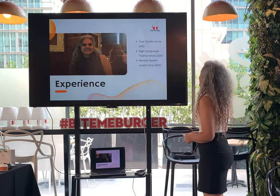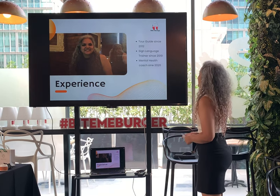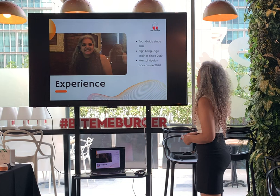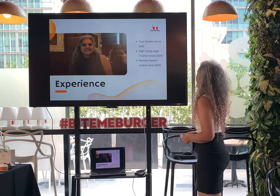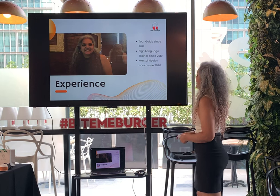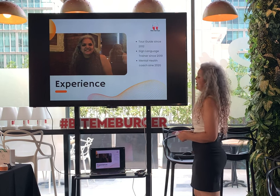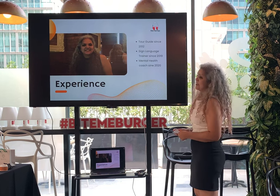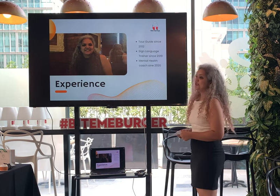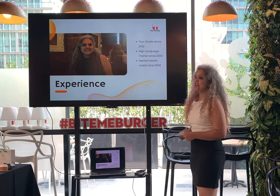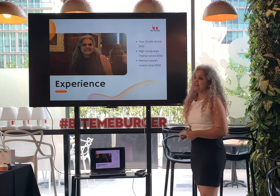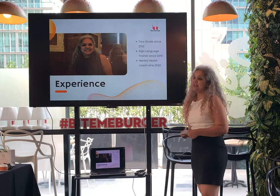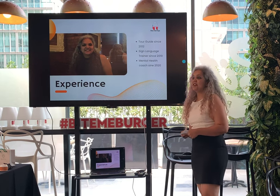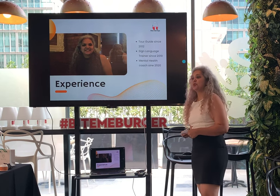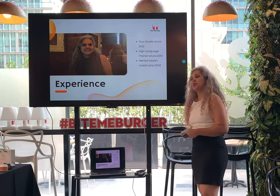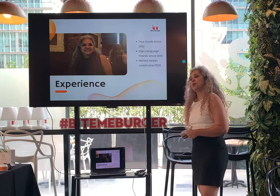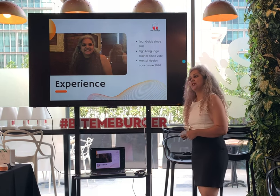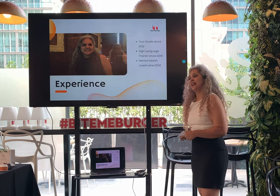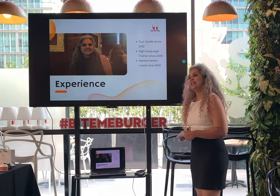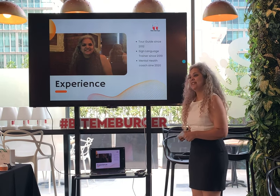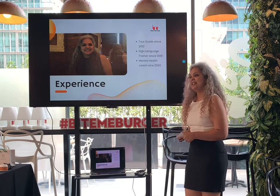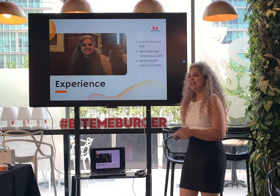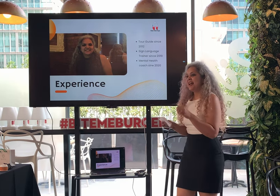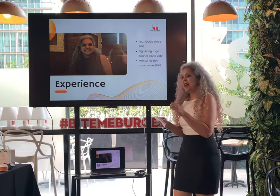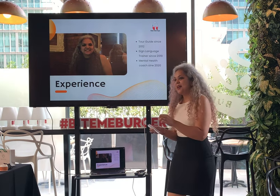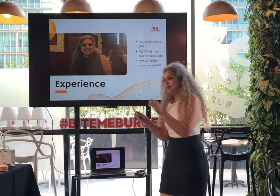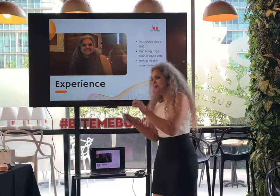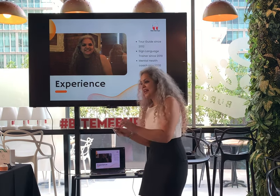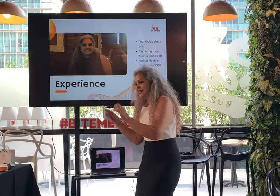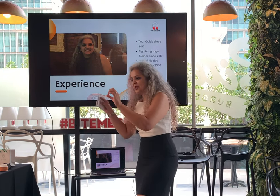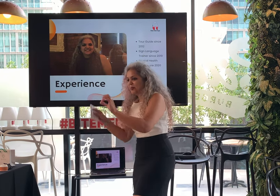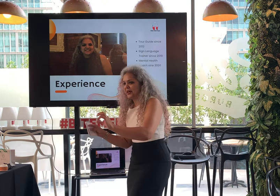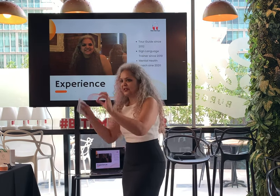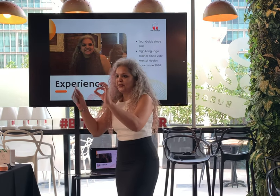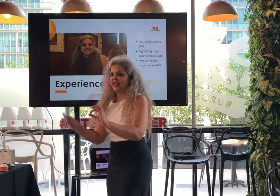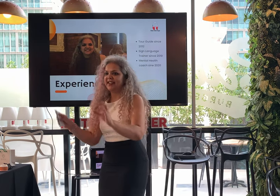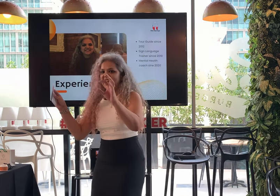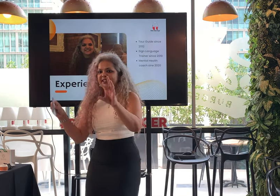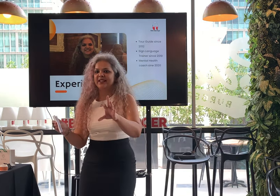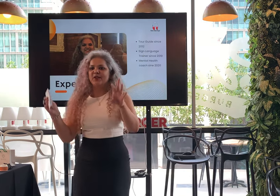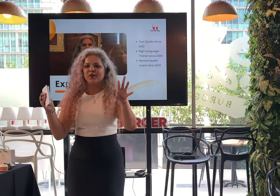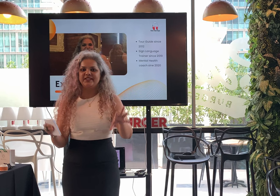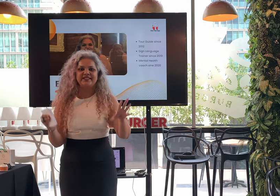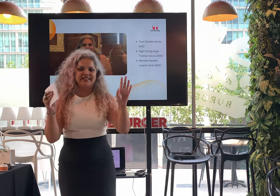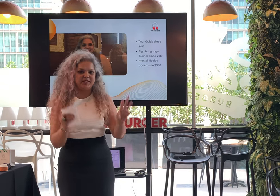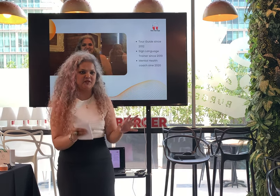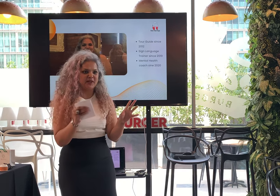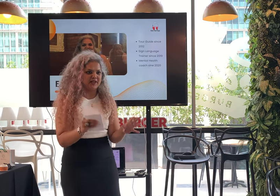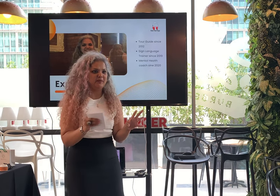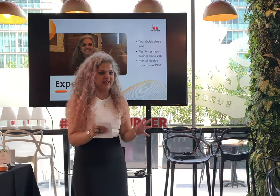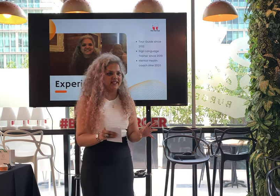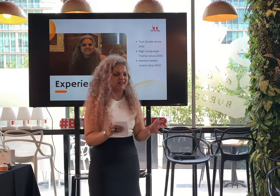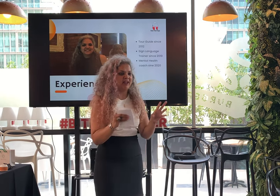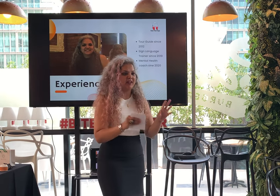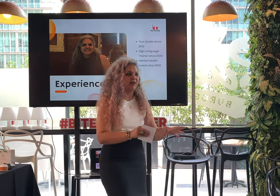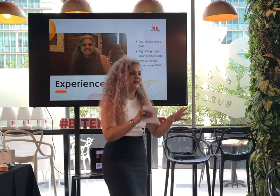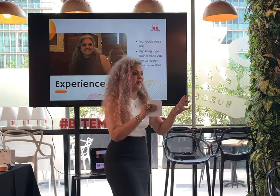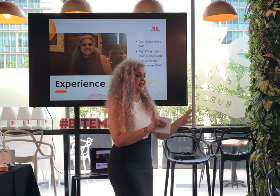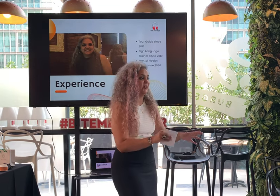Sign language trainer since 2019. I am like a butterfly. I cannot sit in one place. Also I cannot